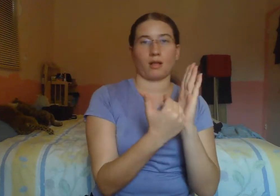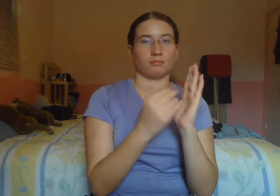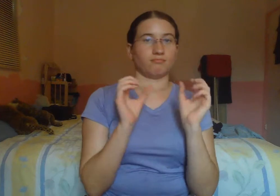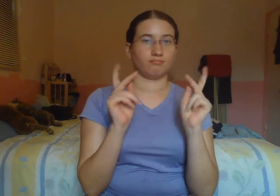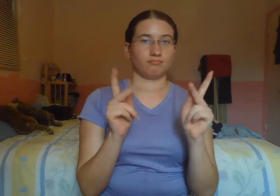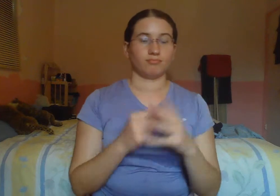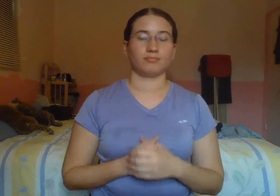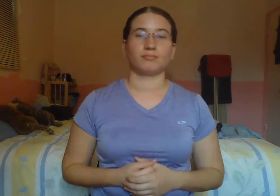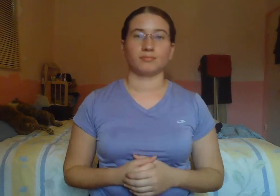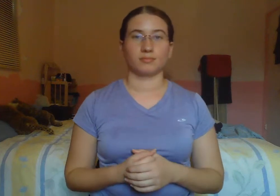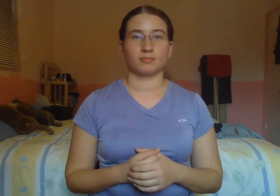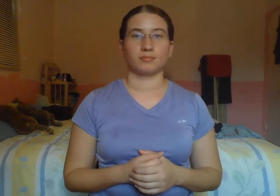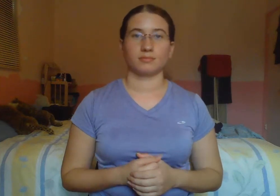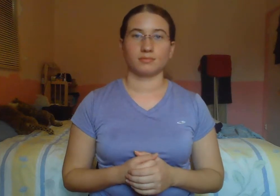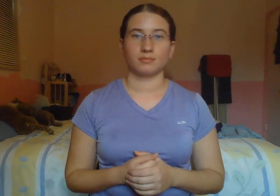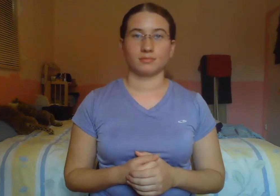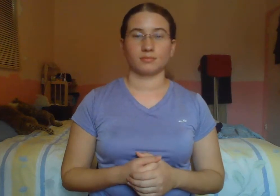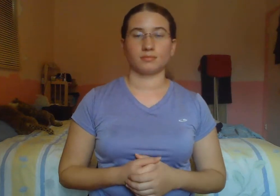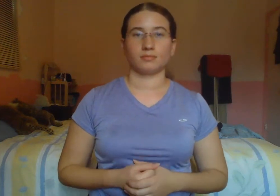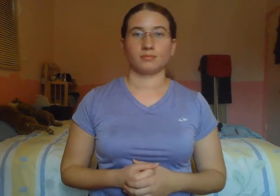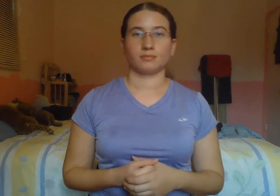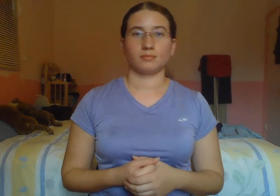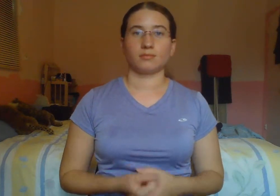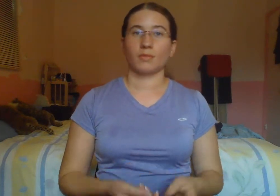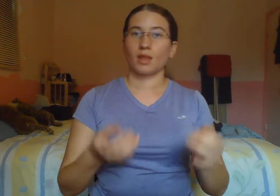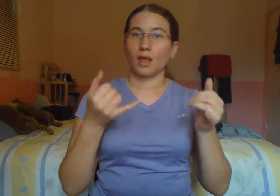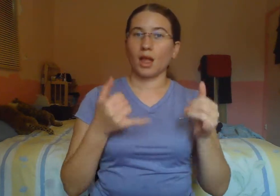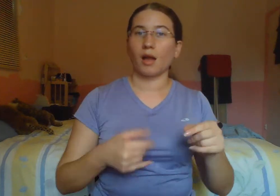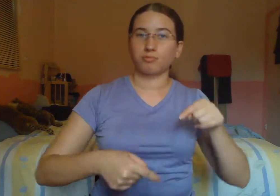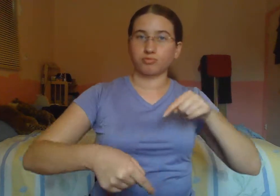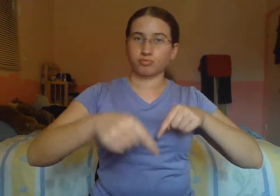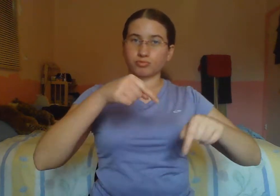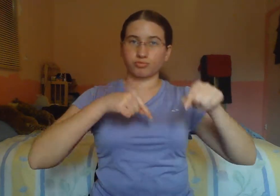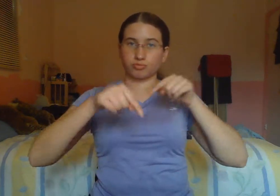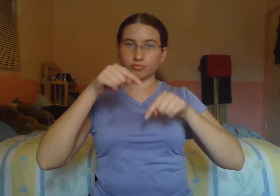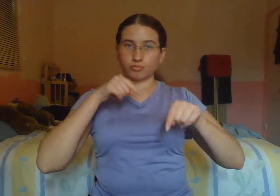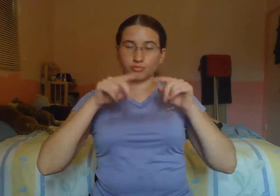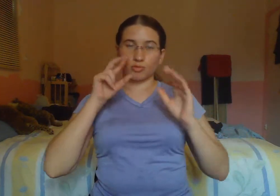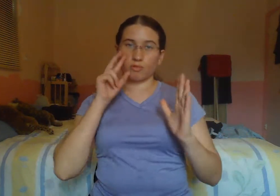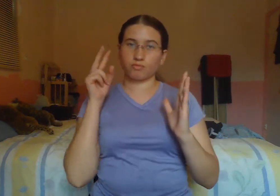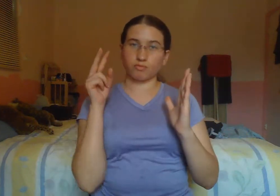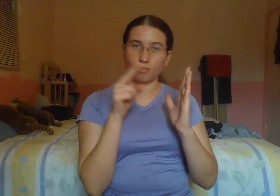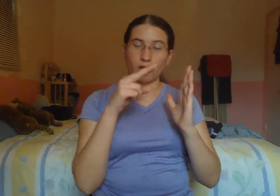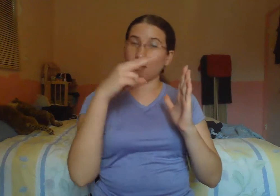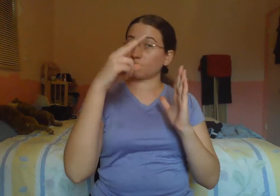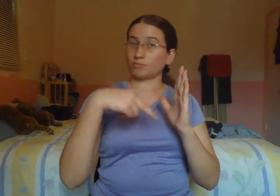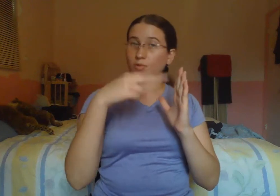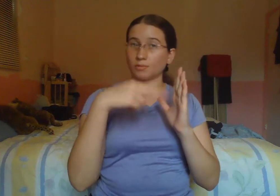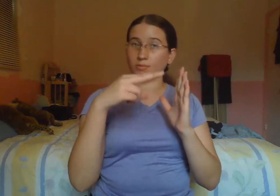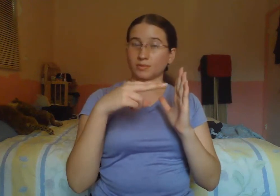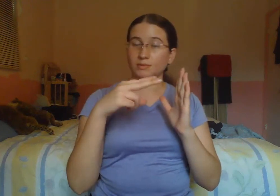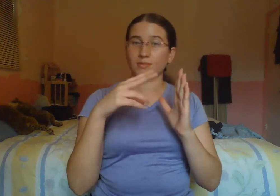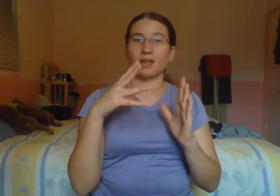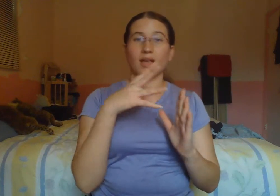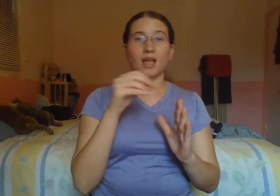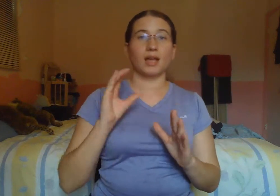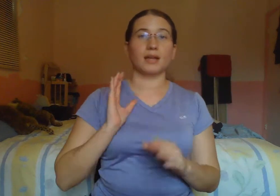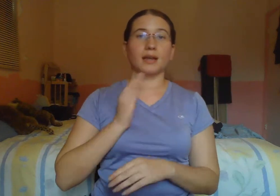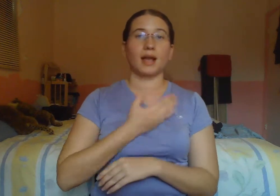We're going to go back and look at our reading and our thoughtful logs, and we're going to